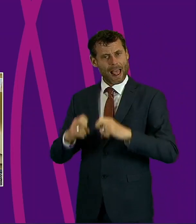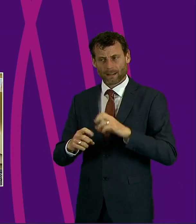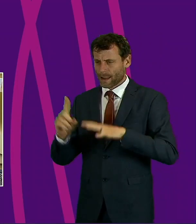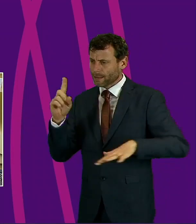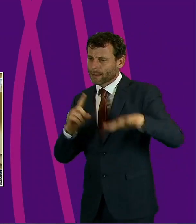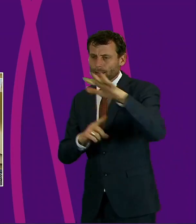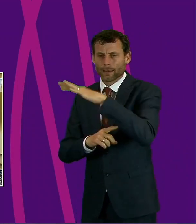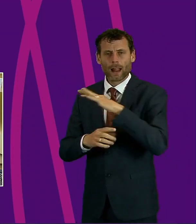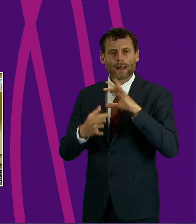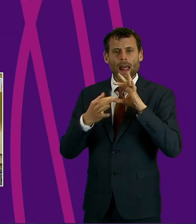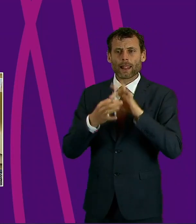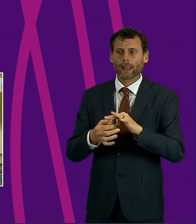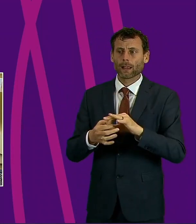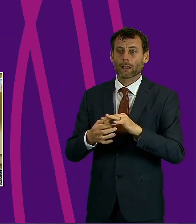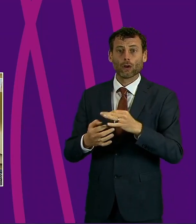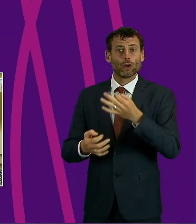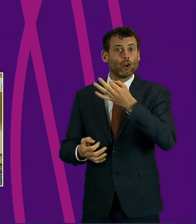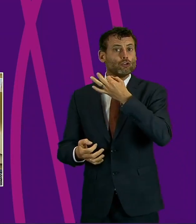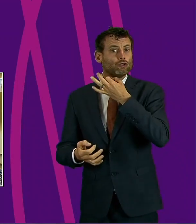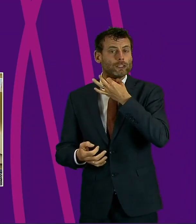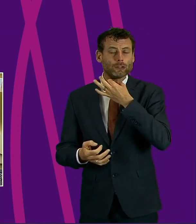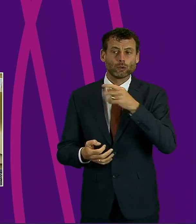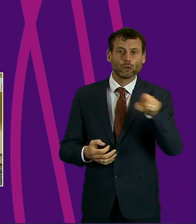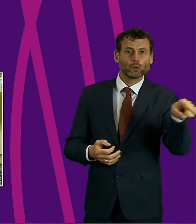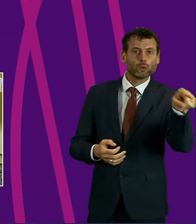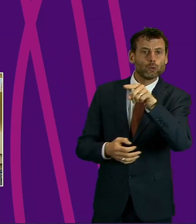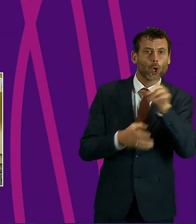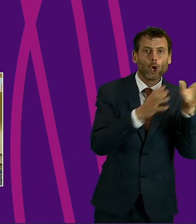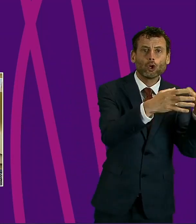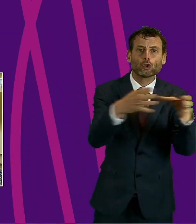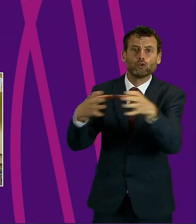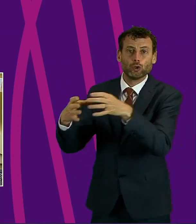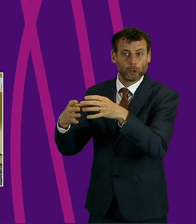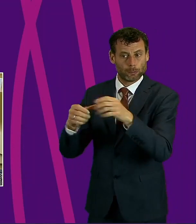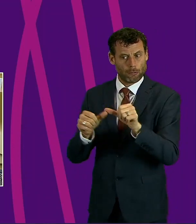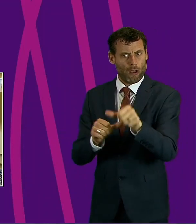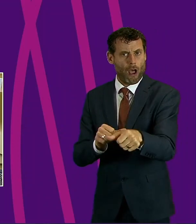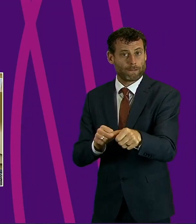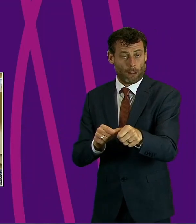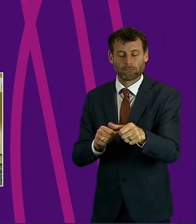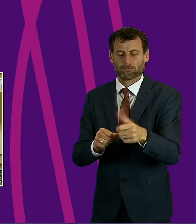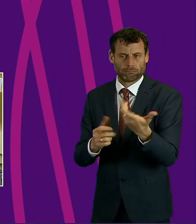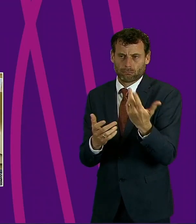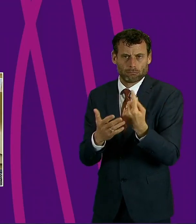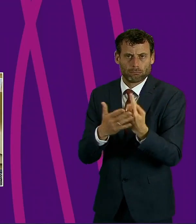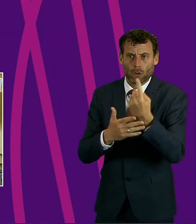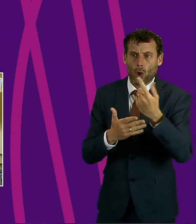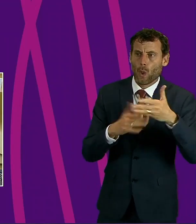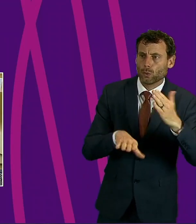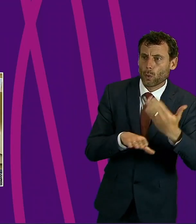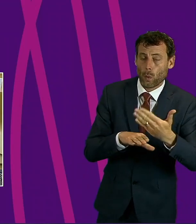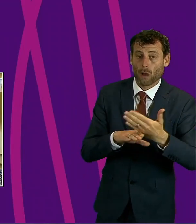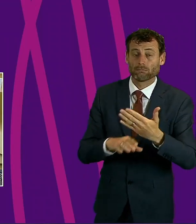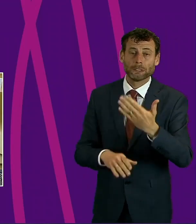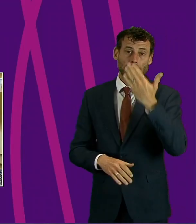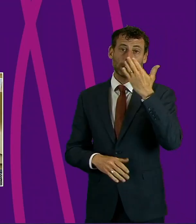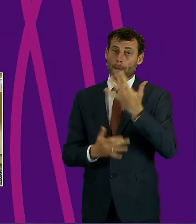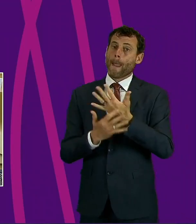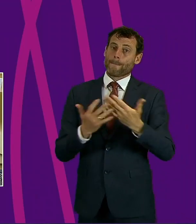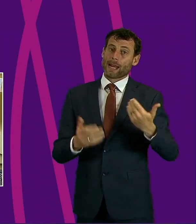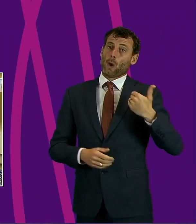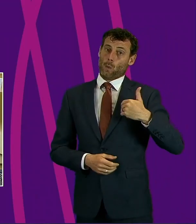market impacts on different groups, and that included women. The paper shows that women are more likely to work in many of the shutdown sectors and are more likely to have